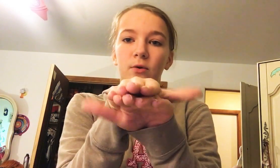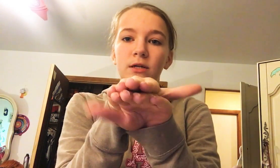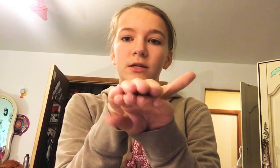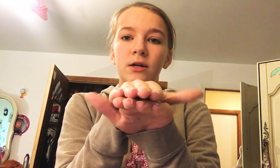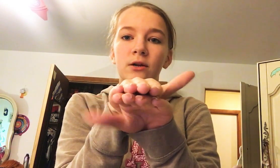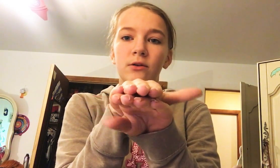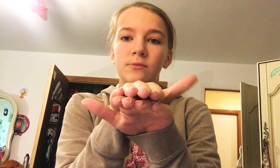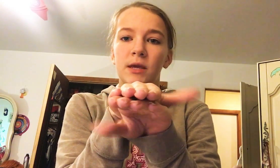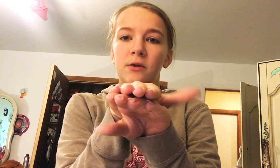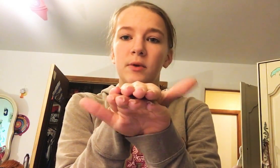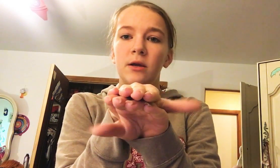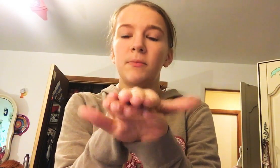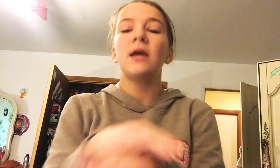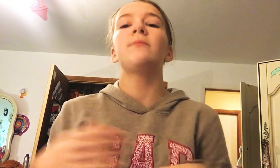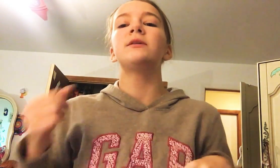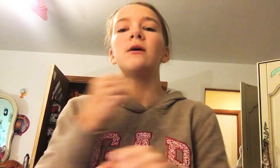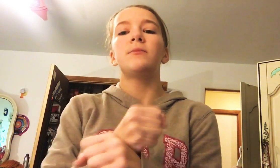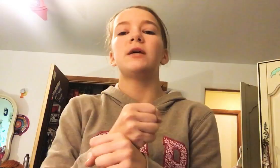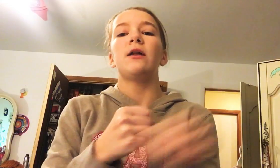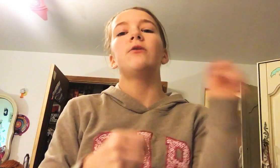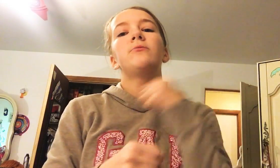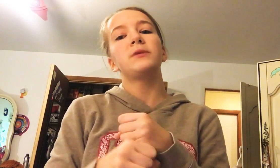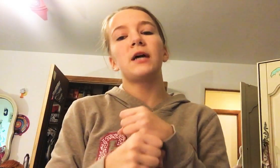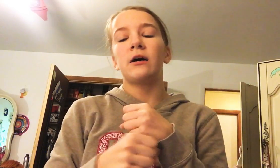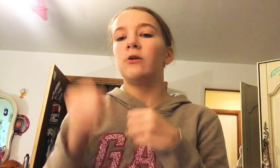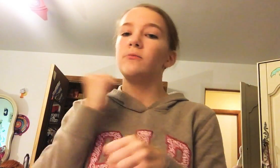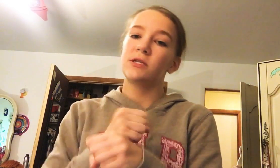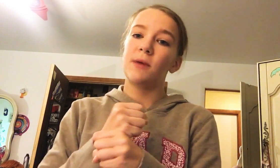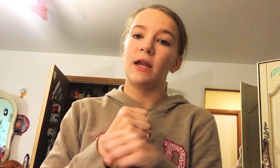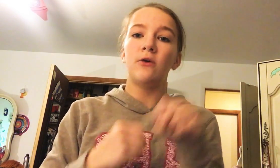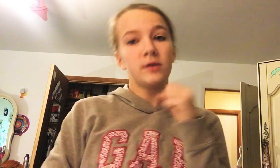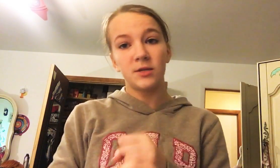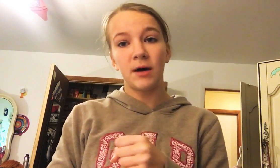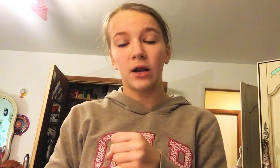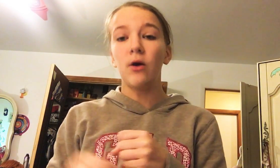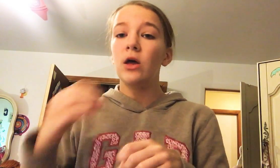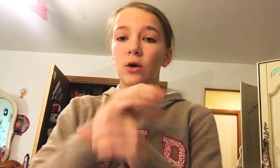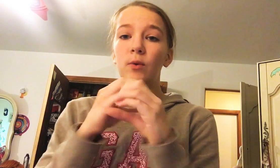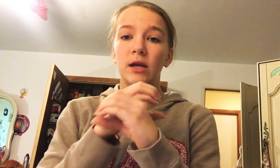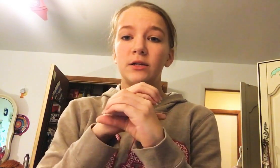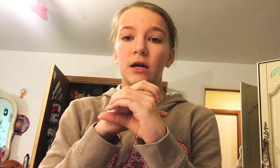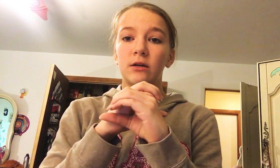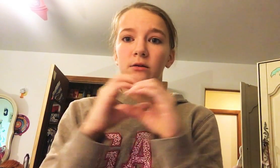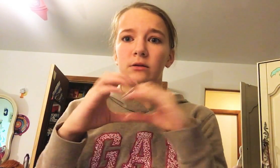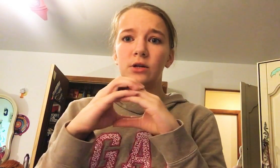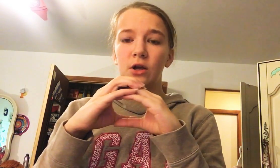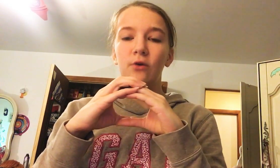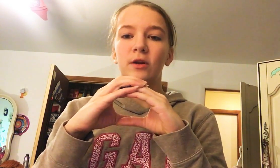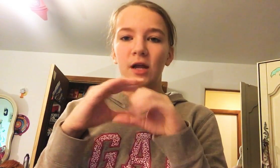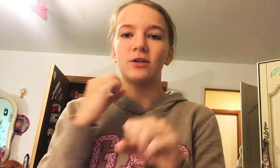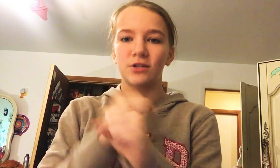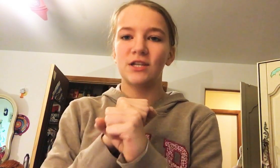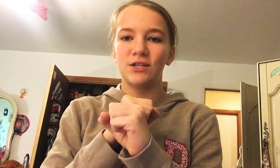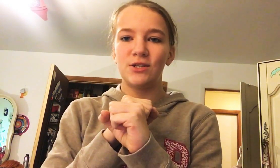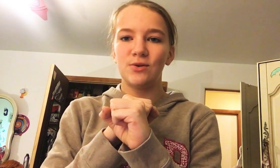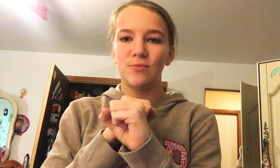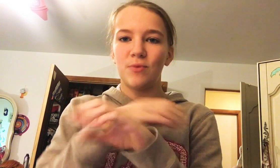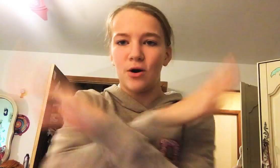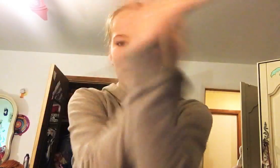Awkward turtles make weird babies. Potato, potato, tomato, tomato. Weird Dr. Coconut turns into a palm